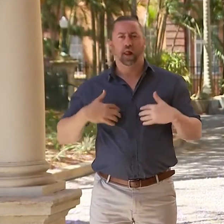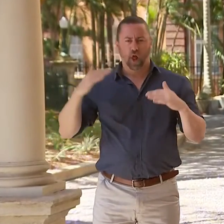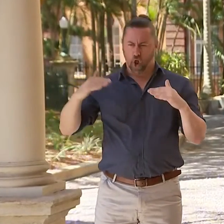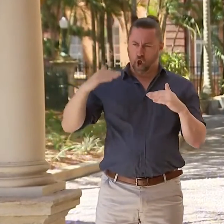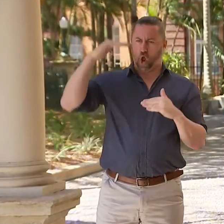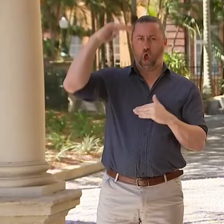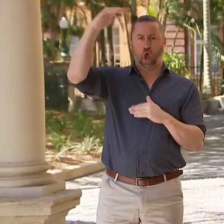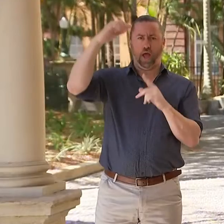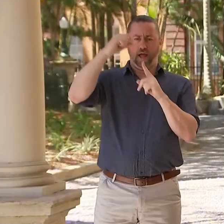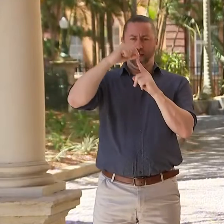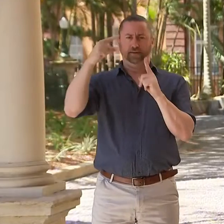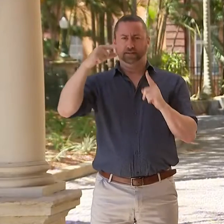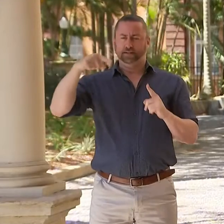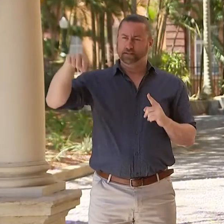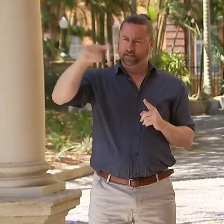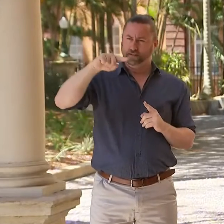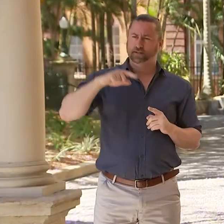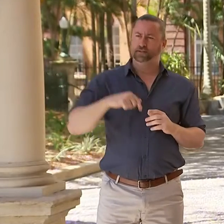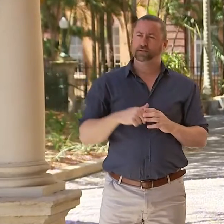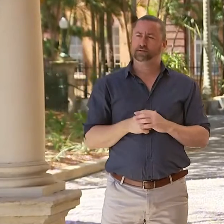Yes.